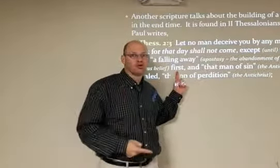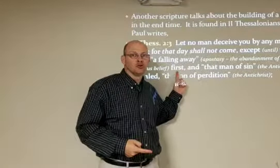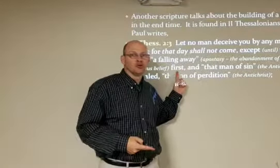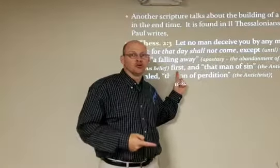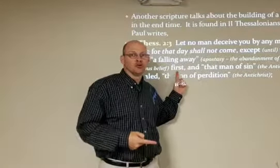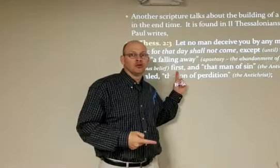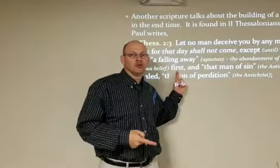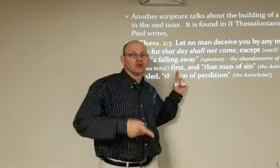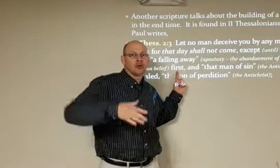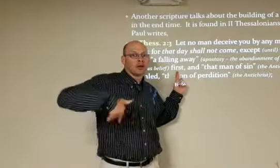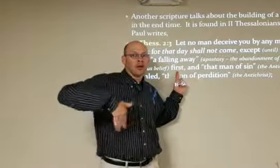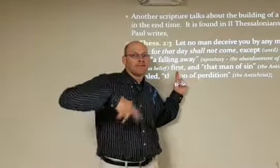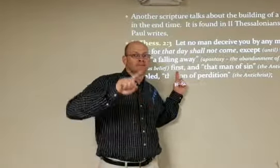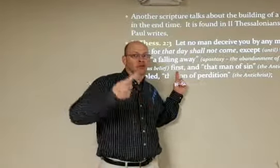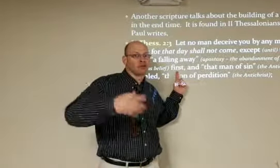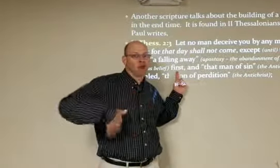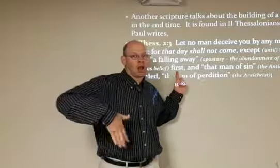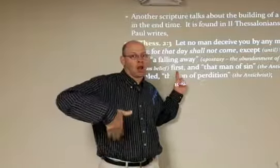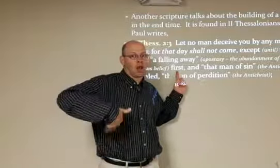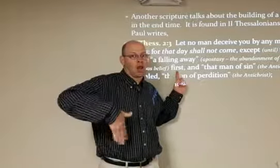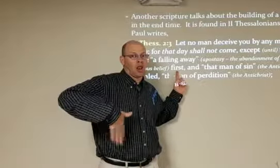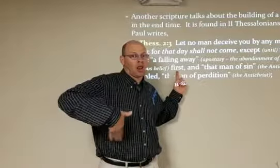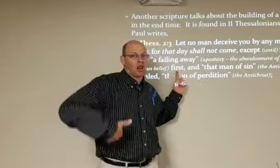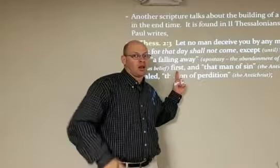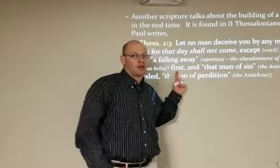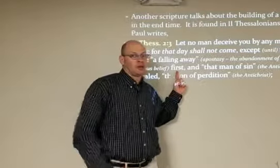says first, and it hasn't happened yet.